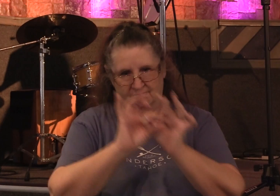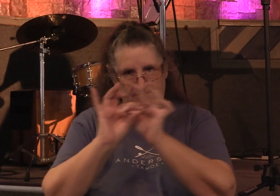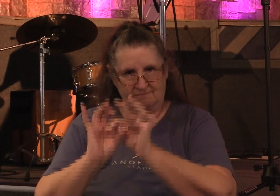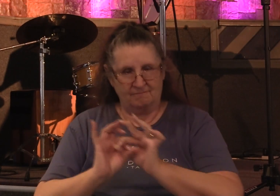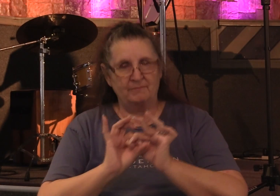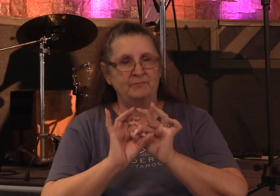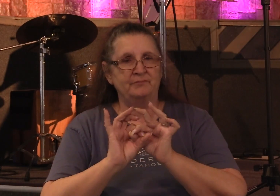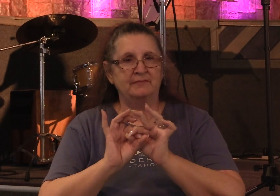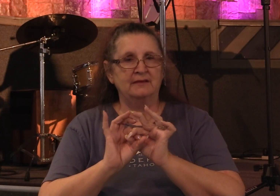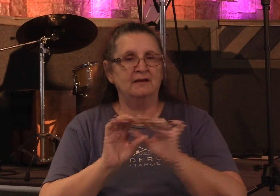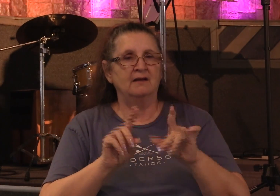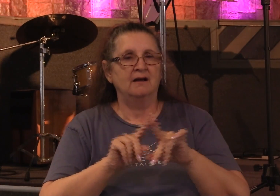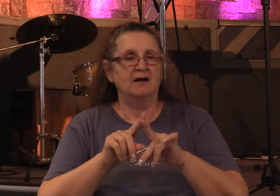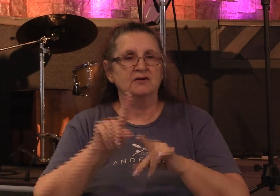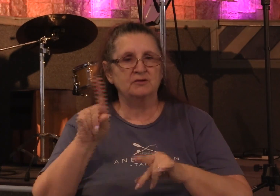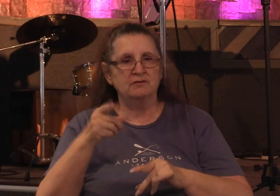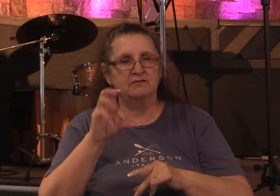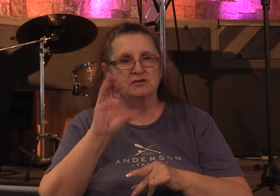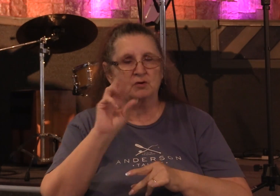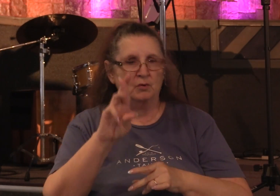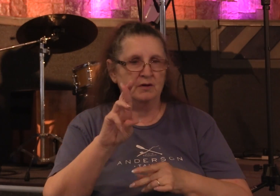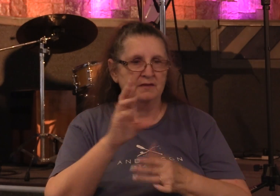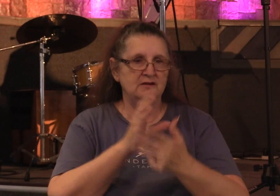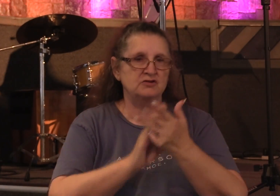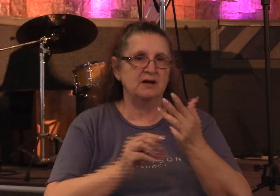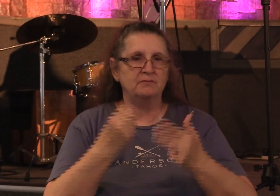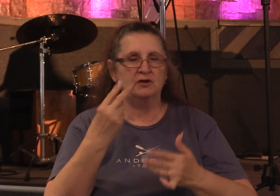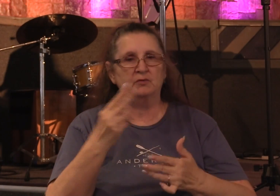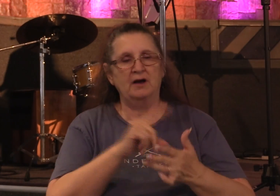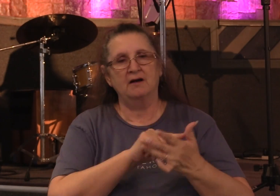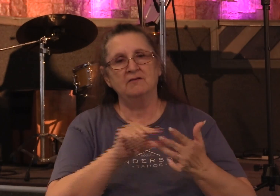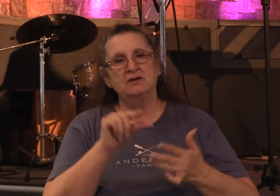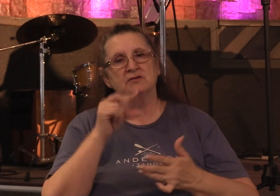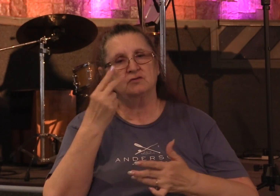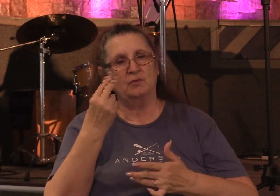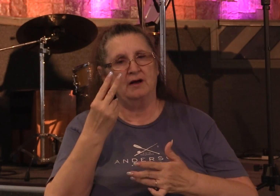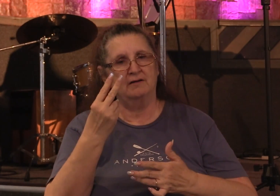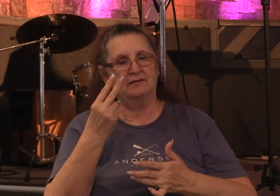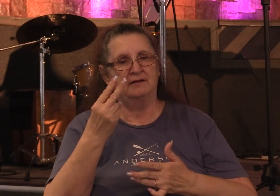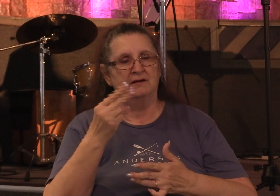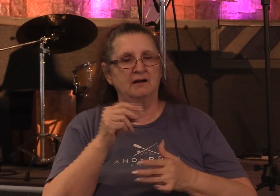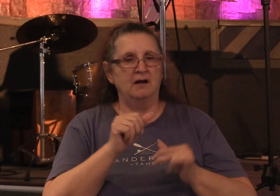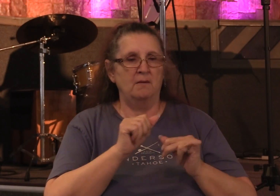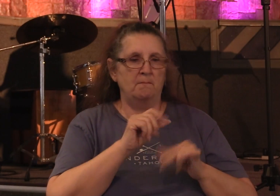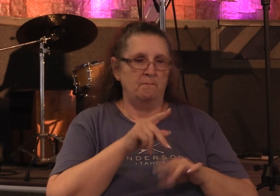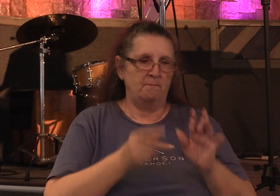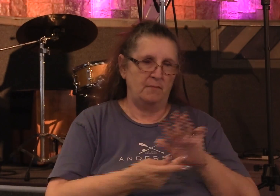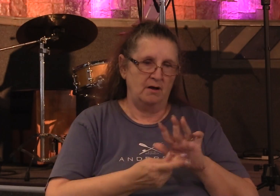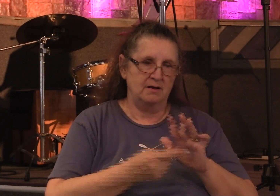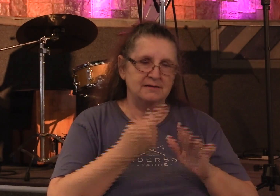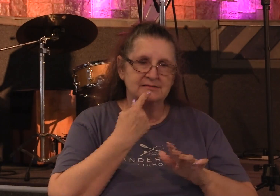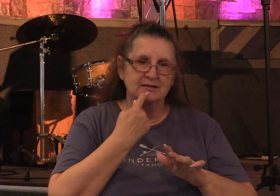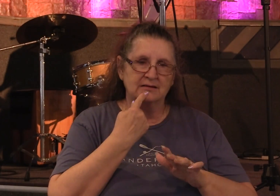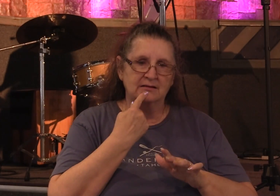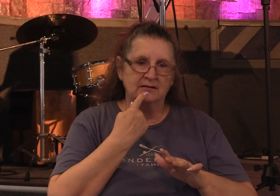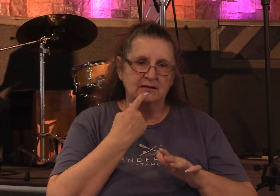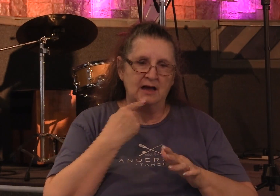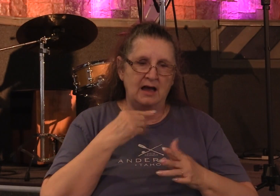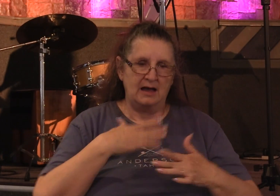Also in 1 Corinthians 12, verse 12, the Apostle Paul says, For as the body is one